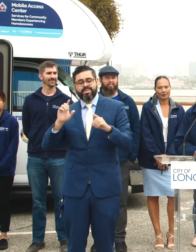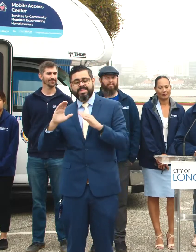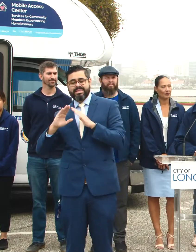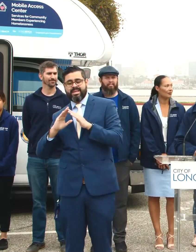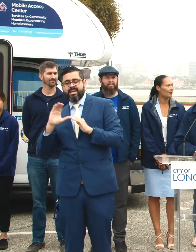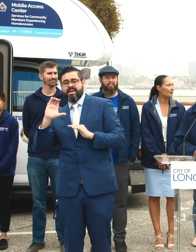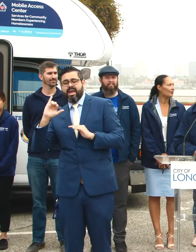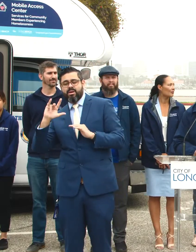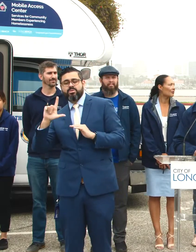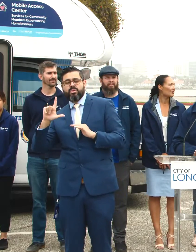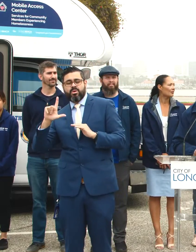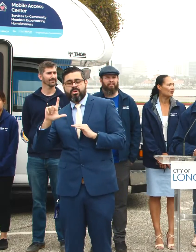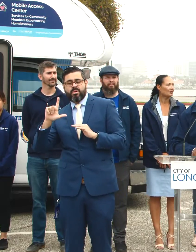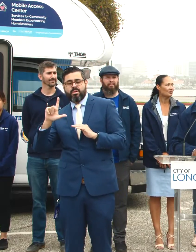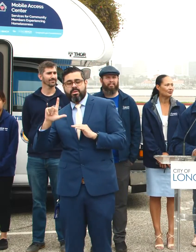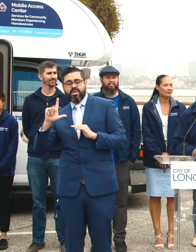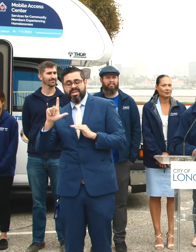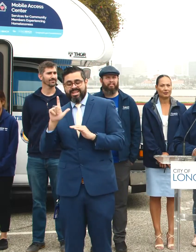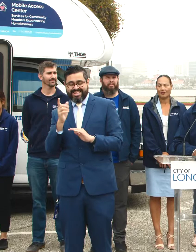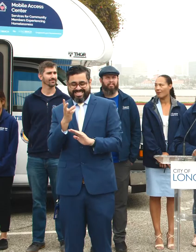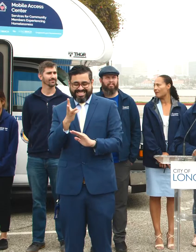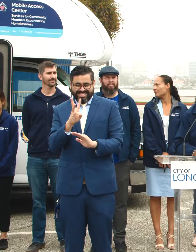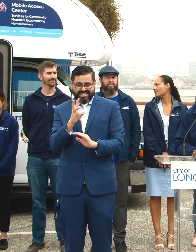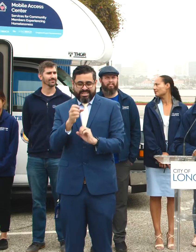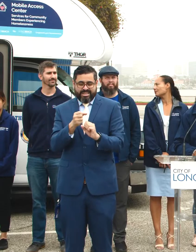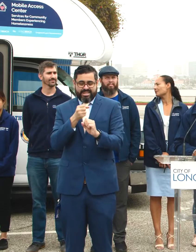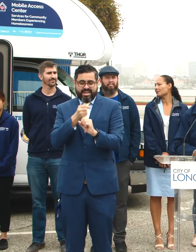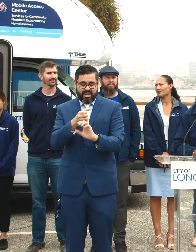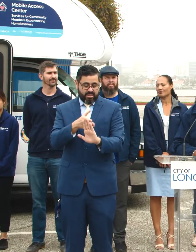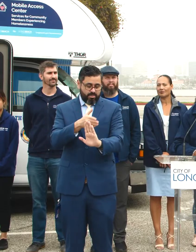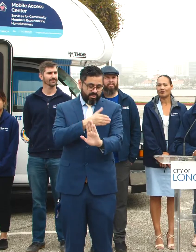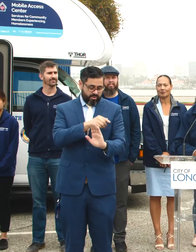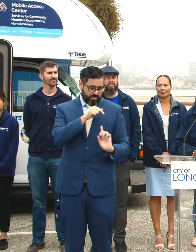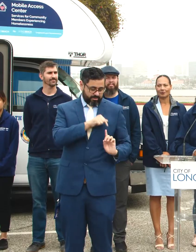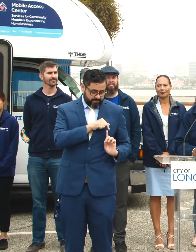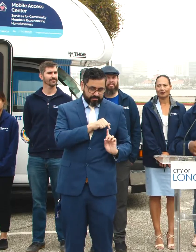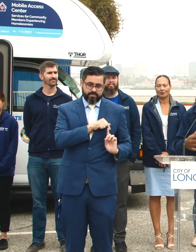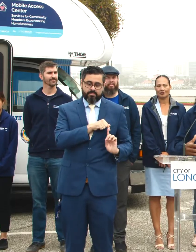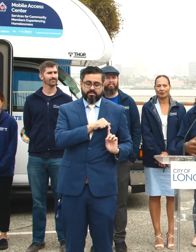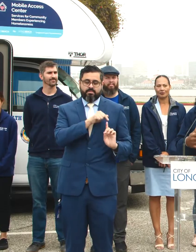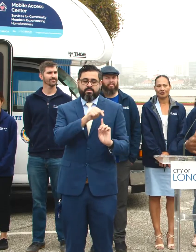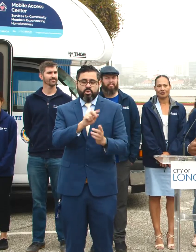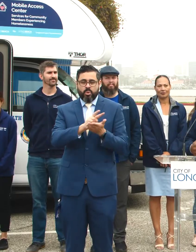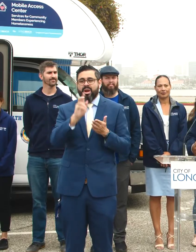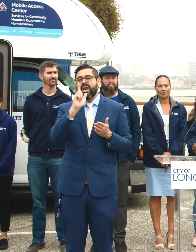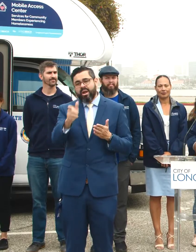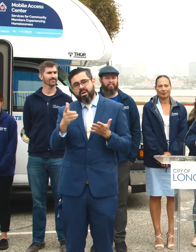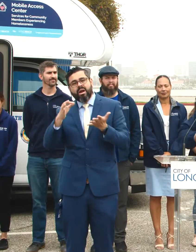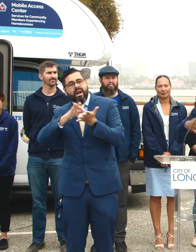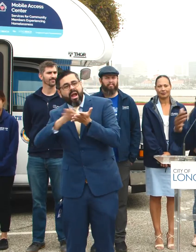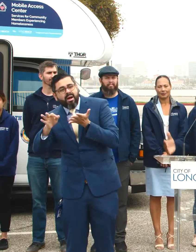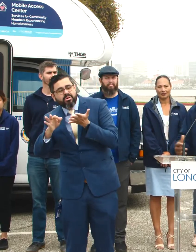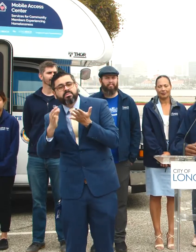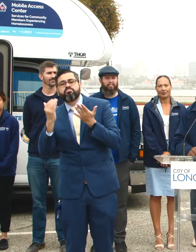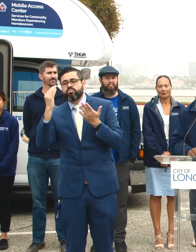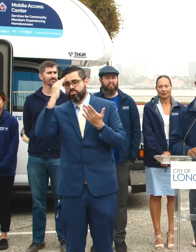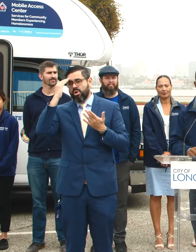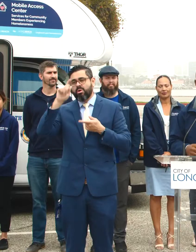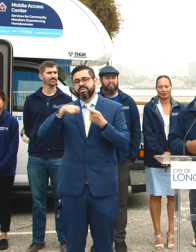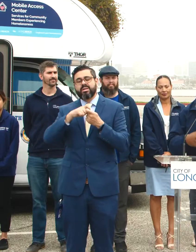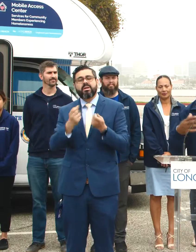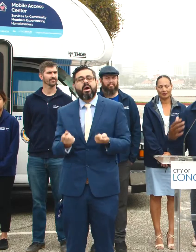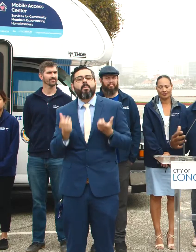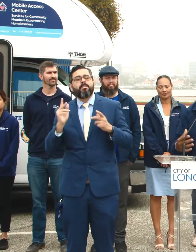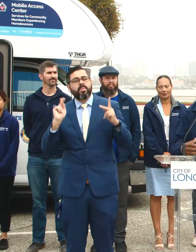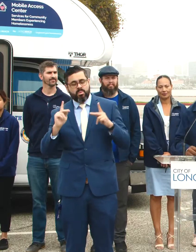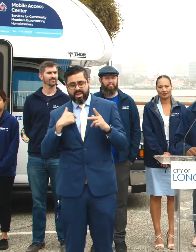only 16 days prior to the point in time homeless count, and this count now will serve as a baseline moving